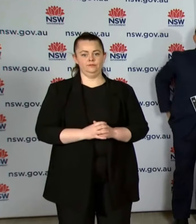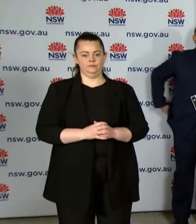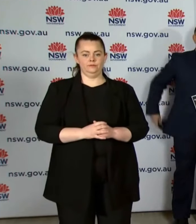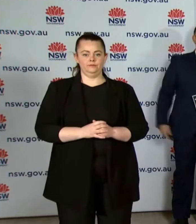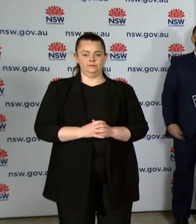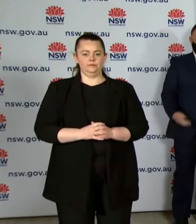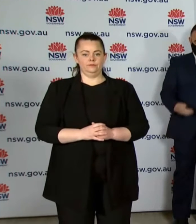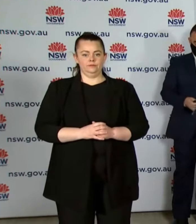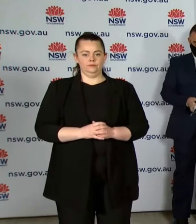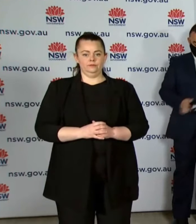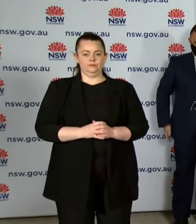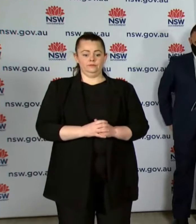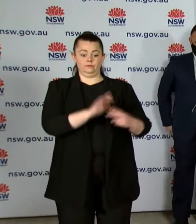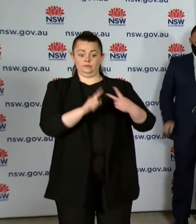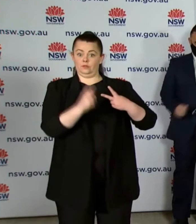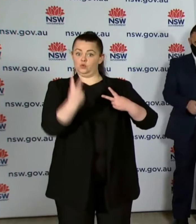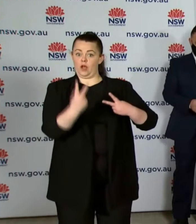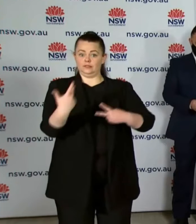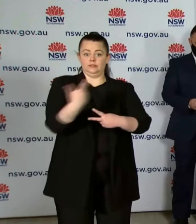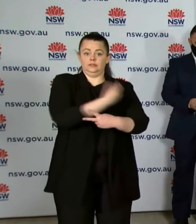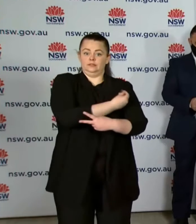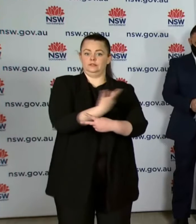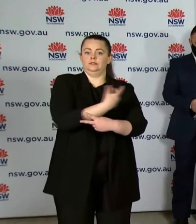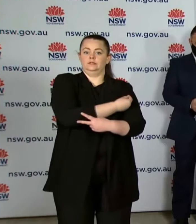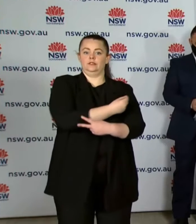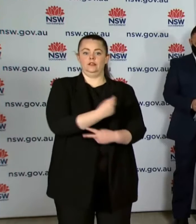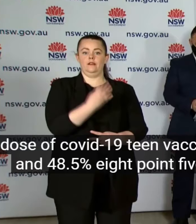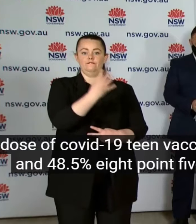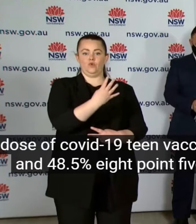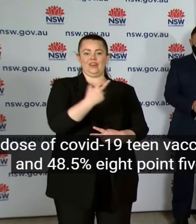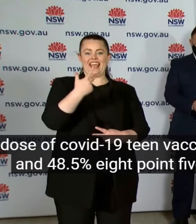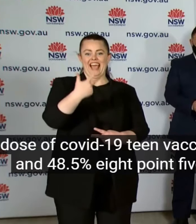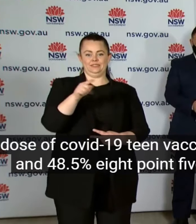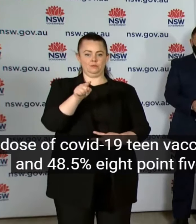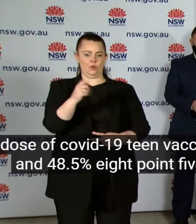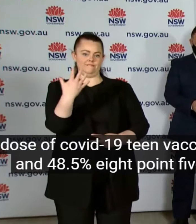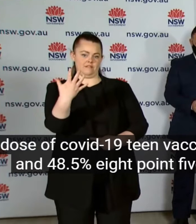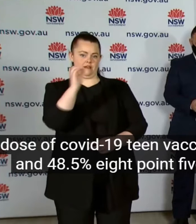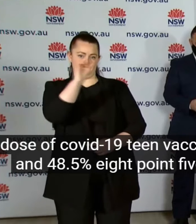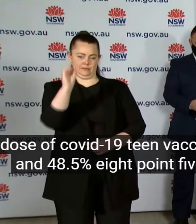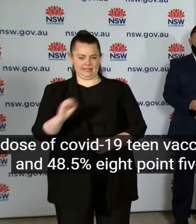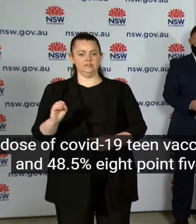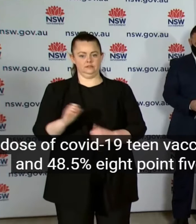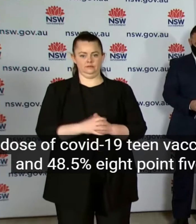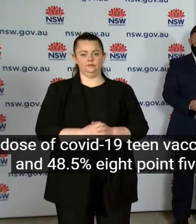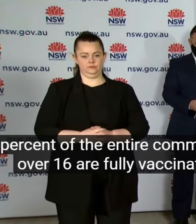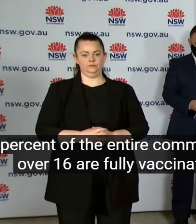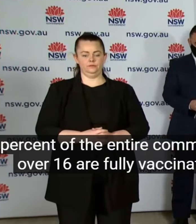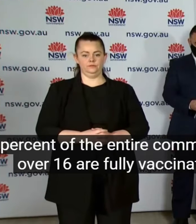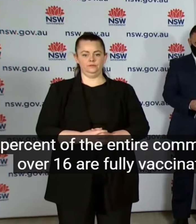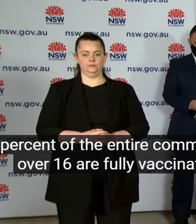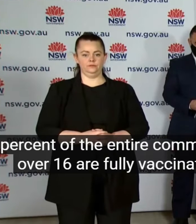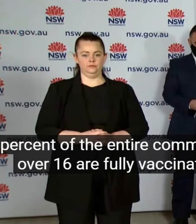vaccine, and 48.5% of the entire community over 16 are fully vaccinated.